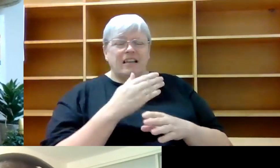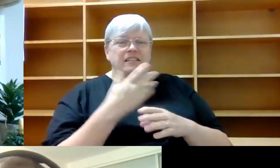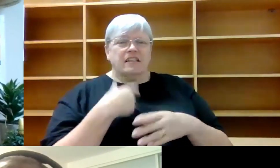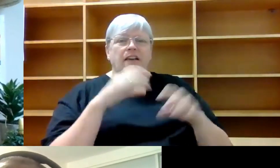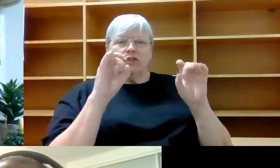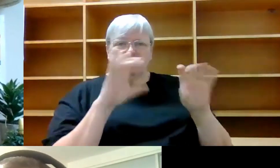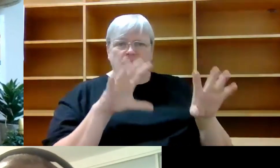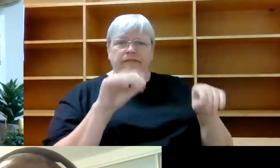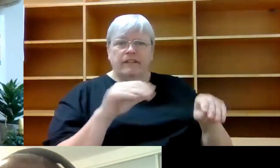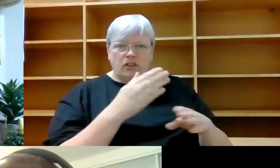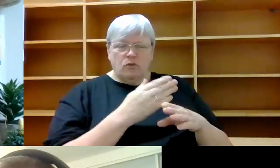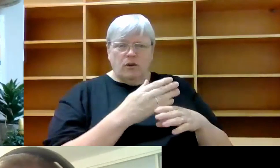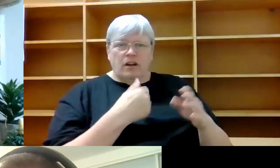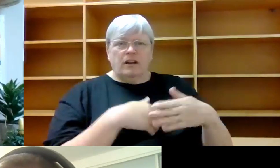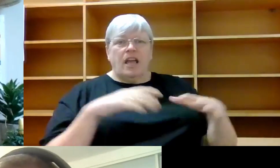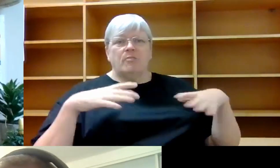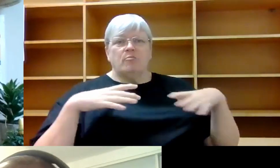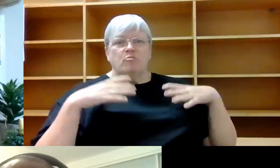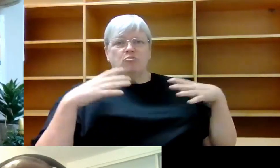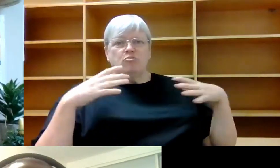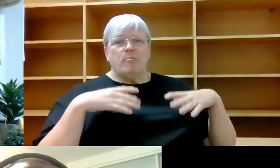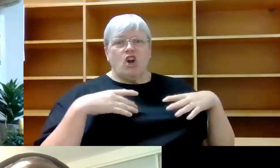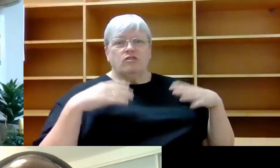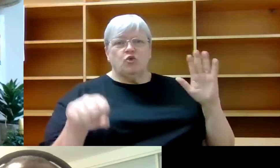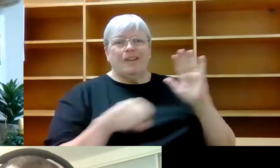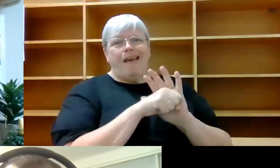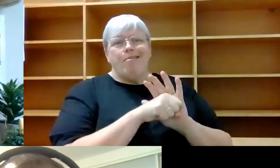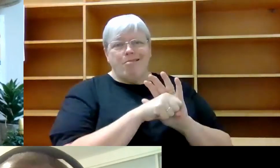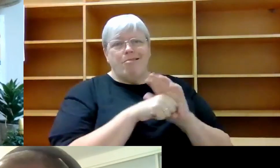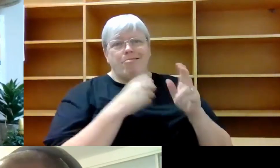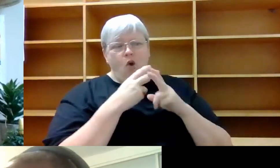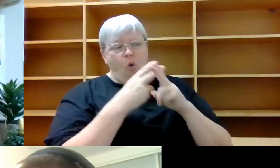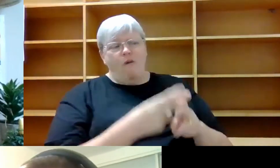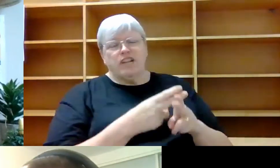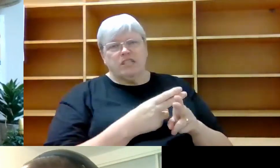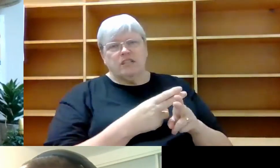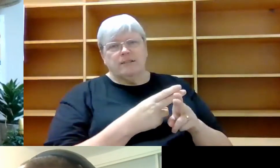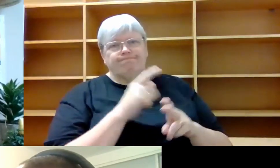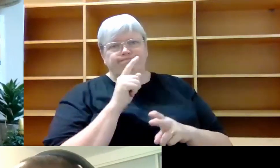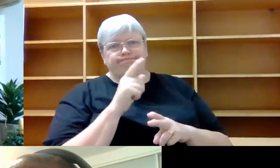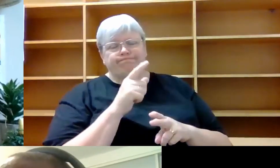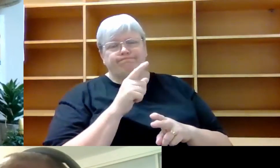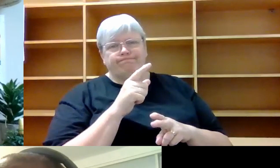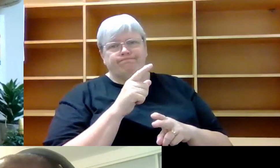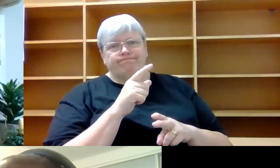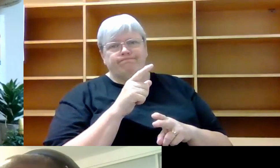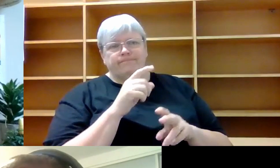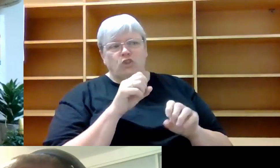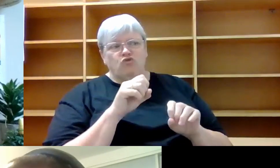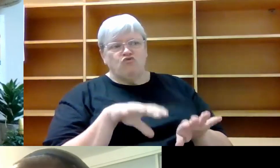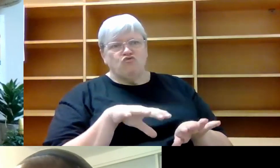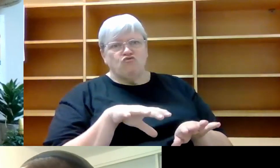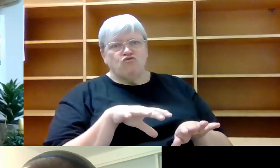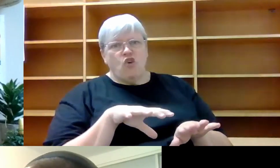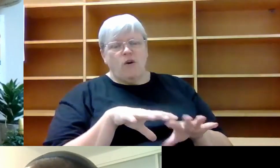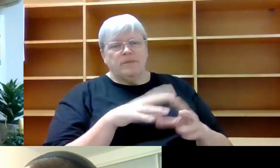tools and prepare to kill the overseer. And so this is the piece. We dropped our bowls and mugs